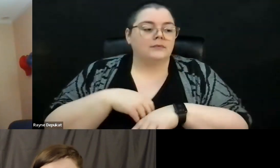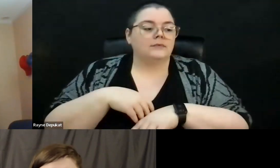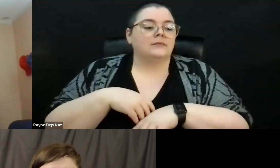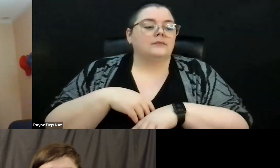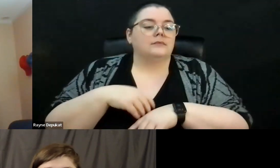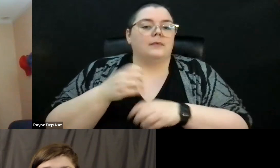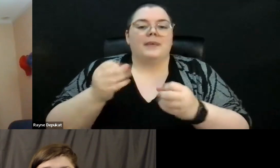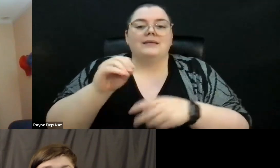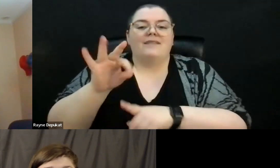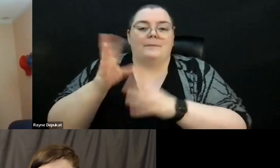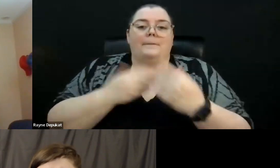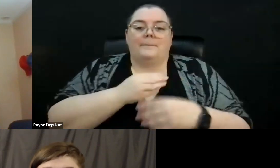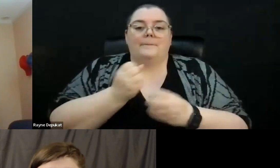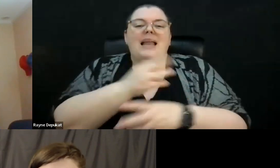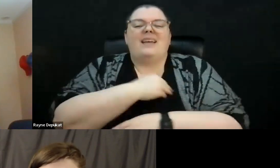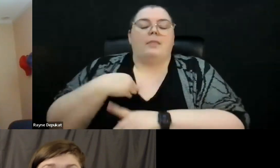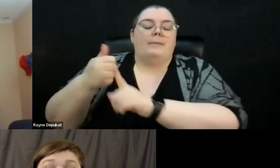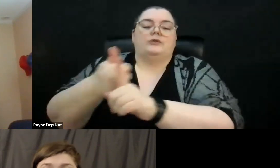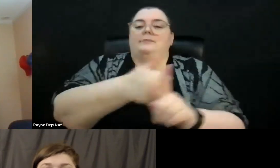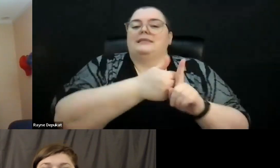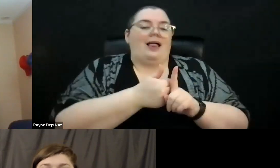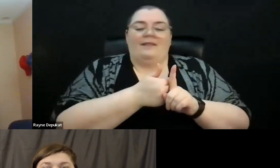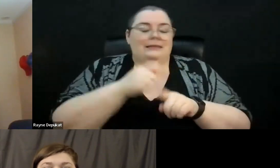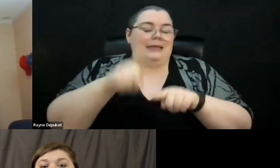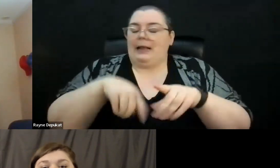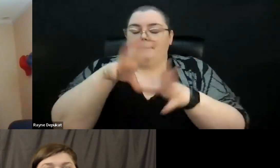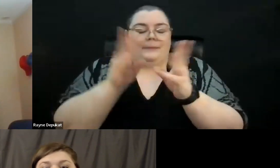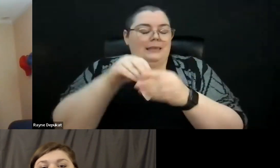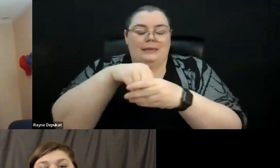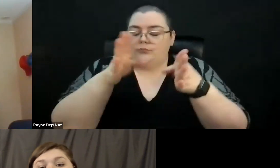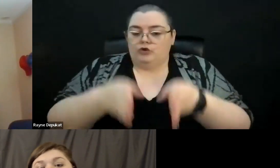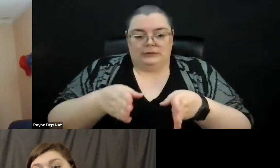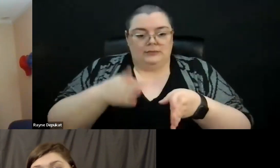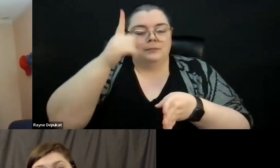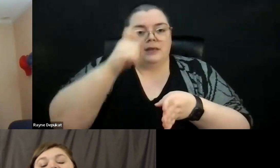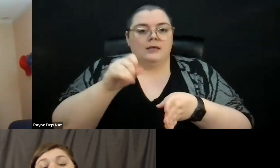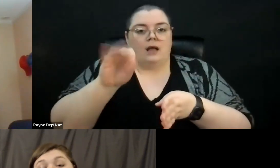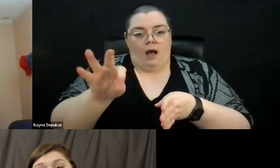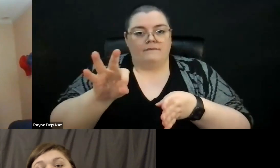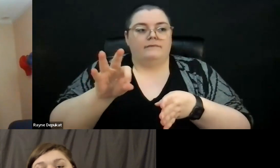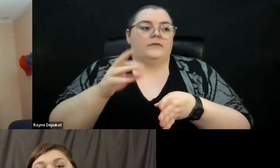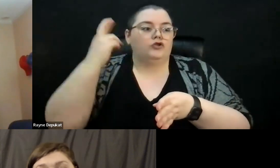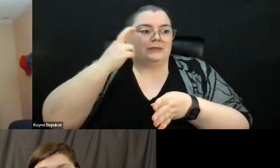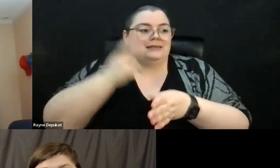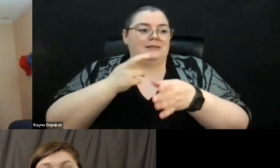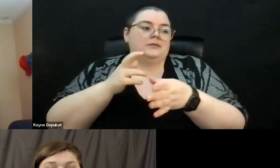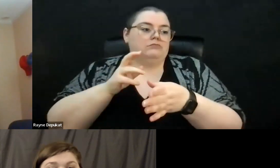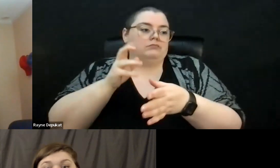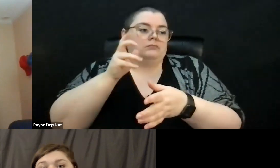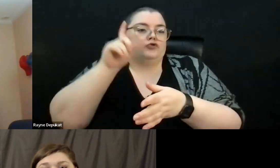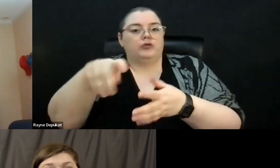we do not have many members. Many of the members cannot meet in